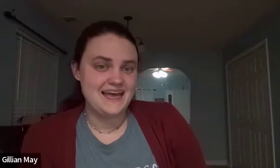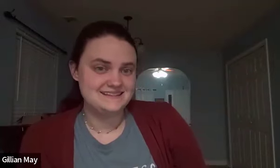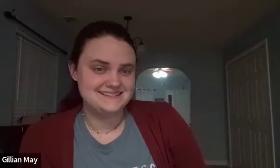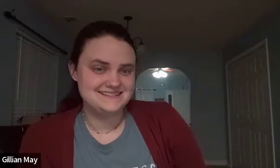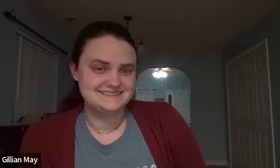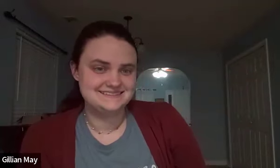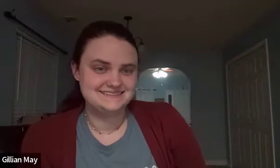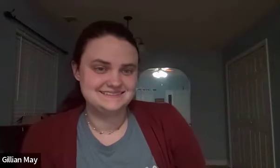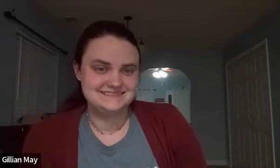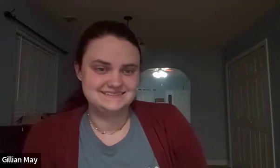S.